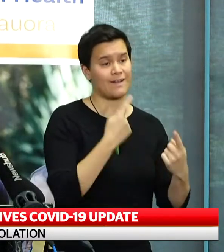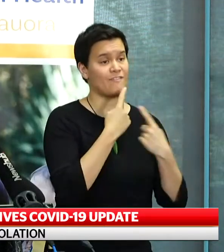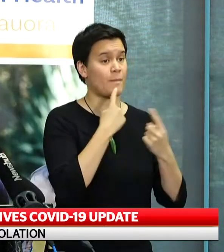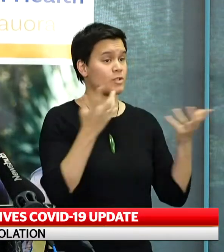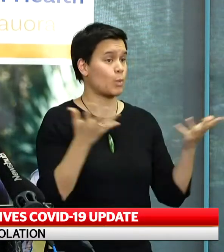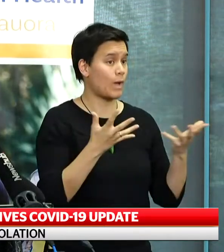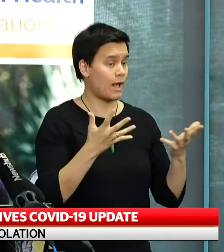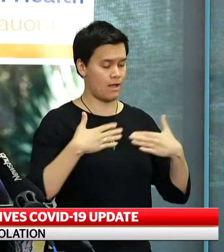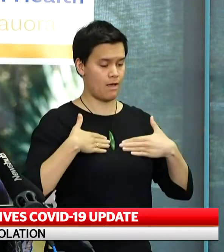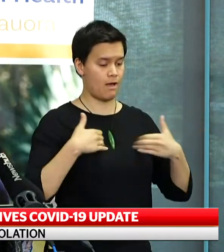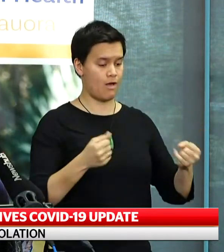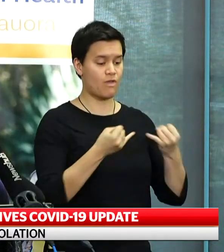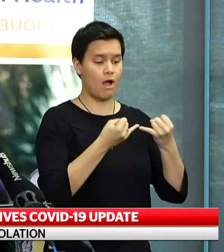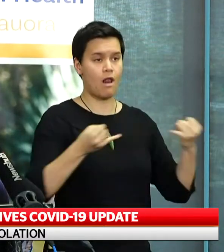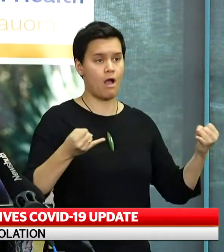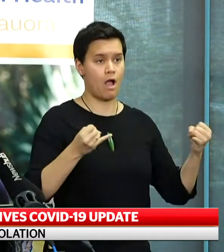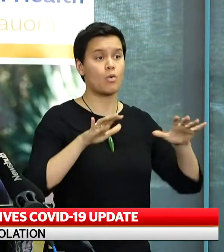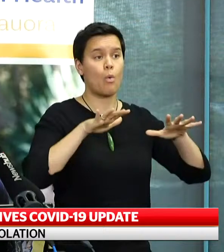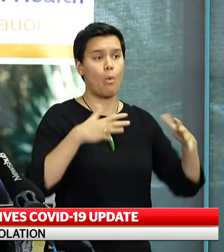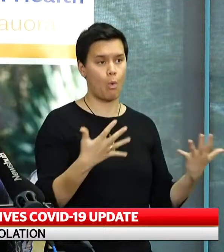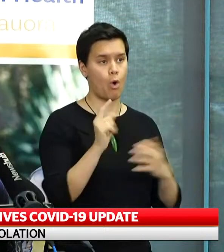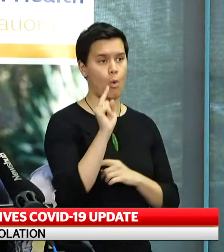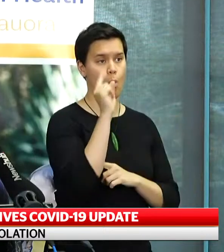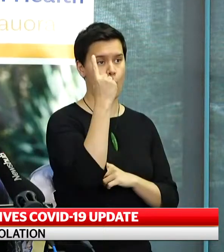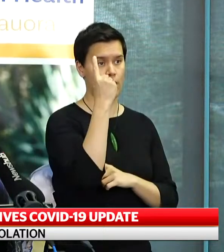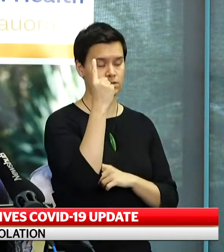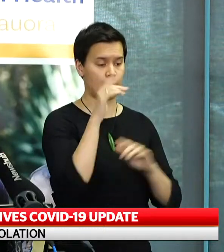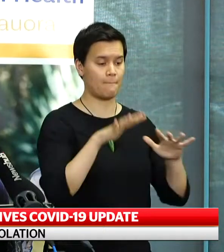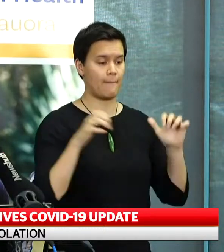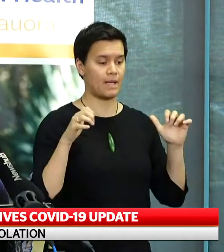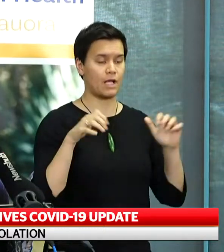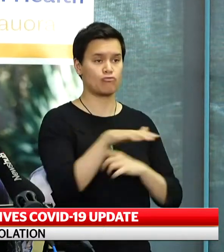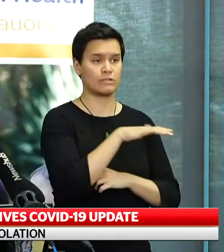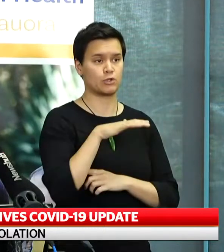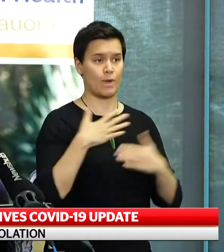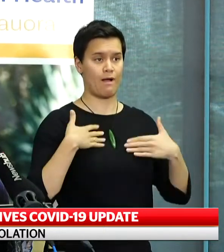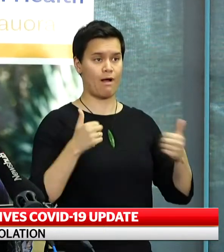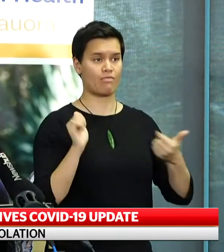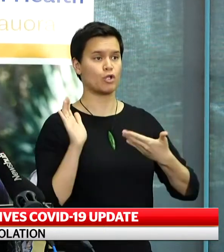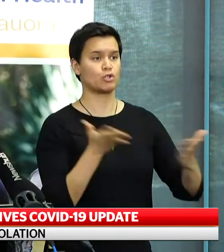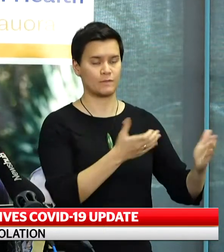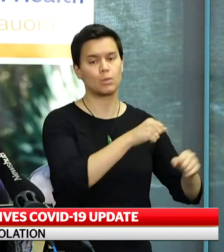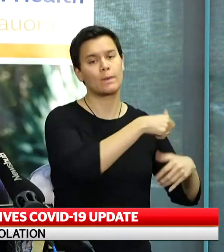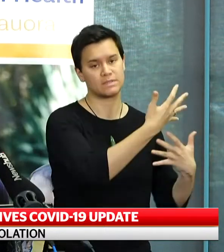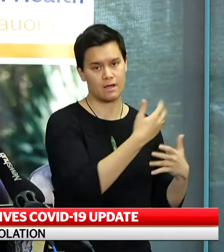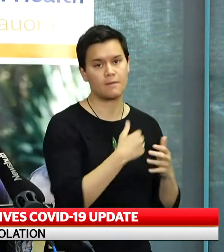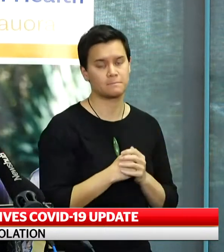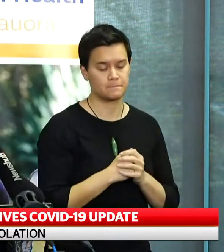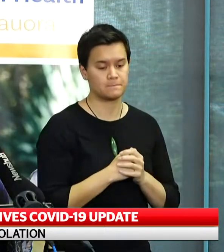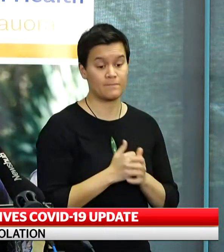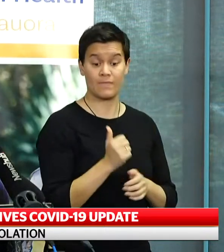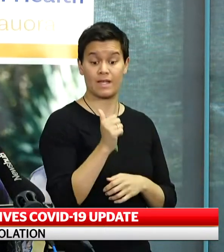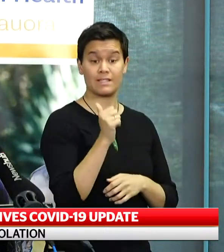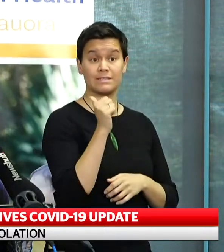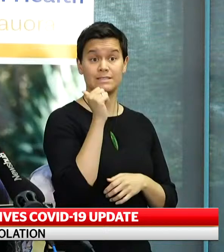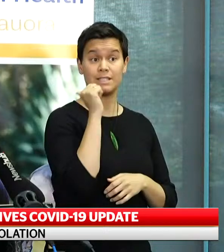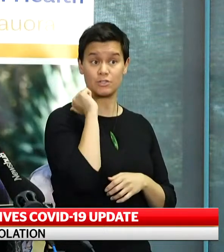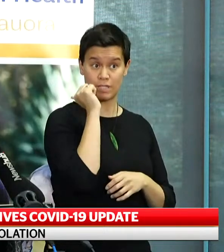through Healthline or through the ARF's website. An update on a few other matters of interest. Yesterday